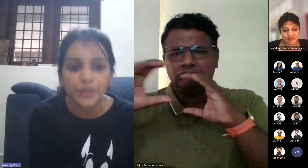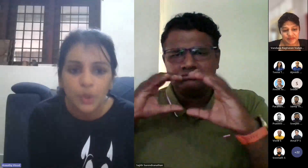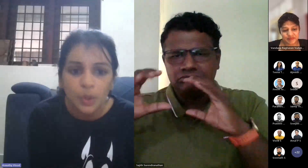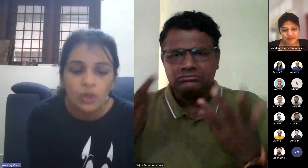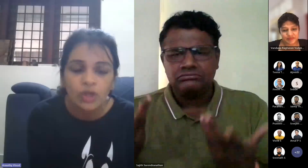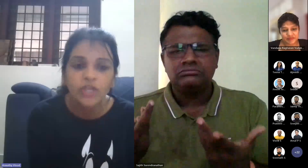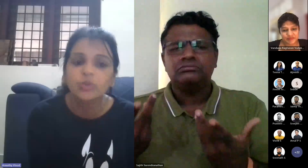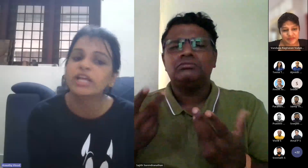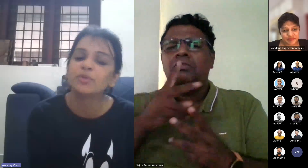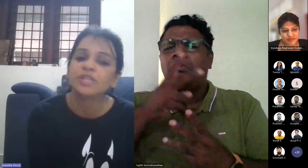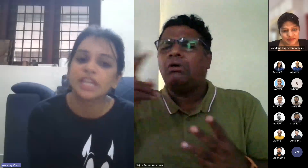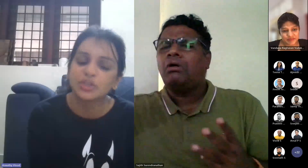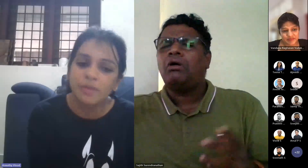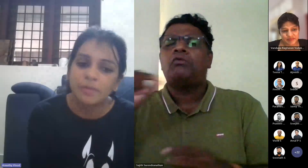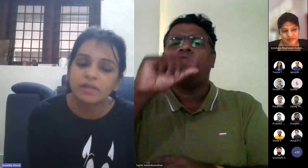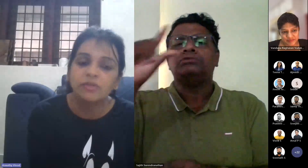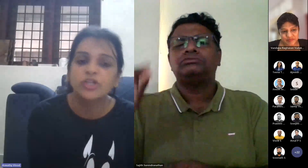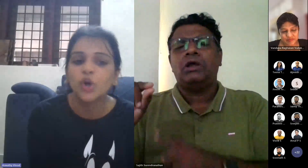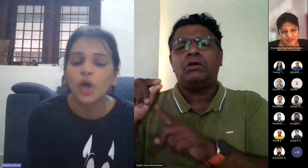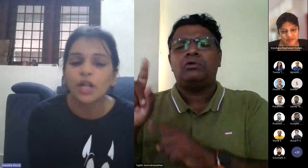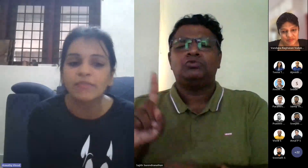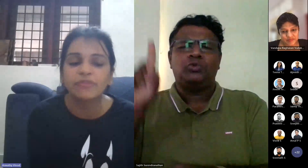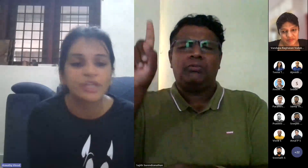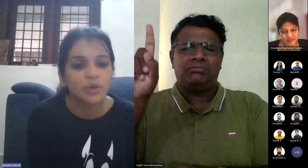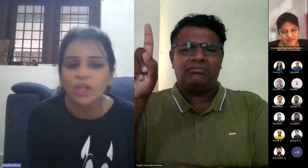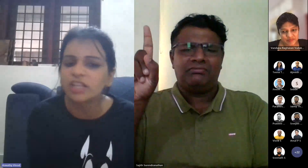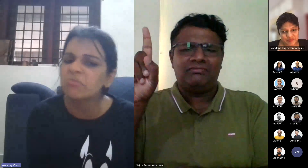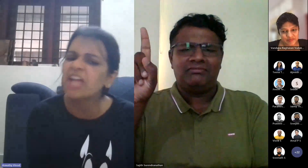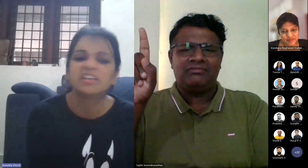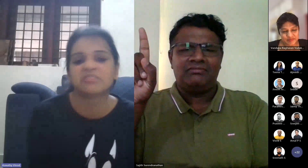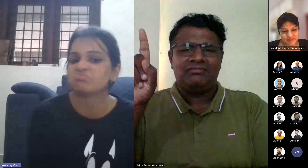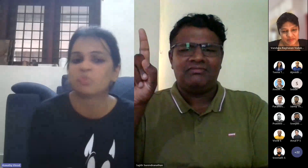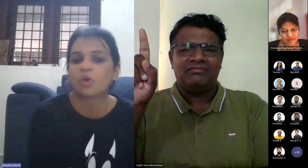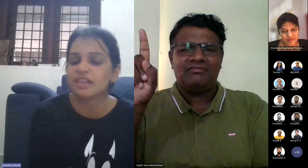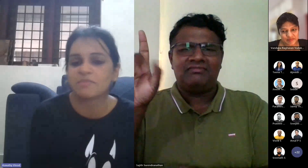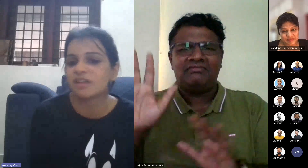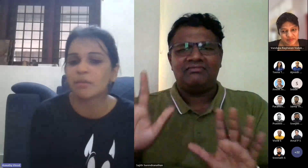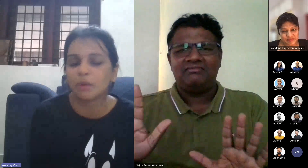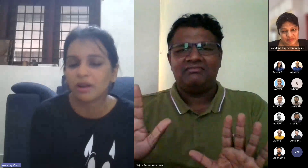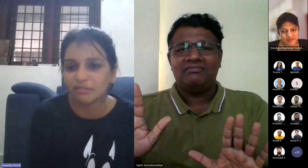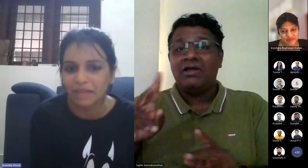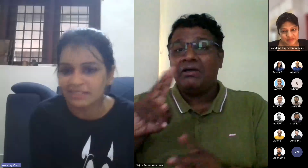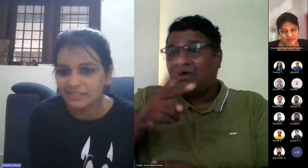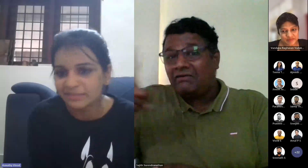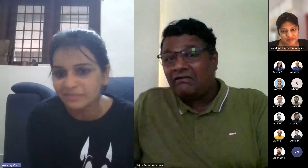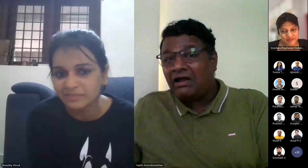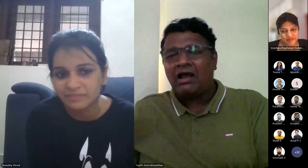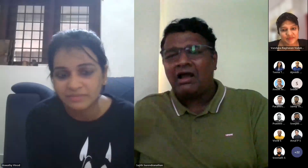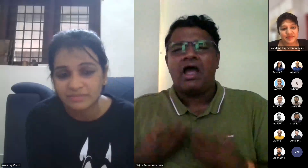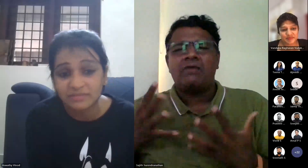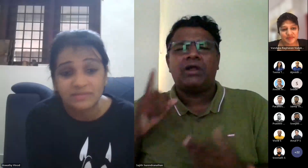has audio, you can communicate to people, you can call them, video call them. I think WhatsApp is number one on my